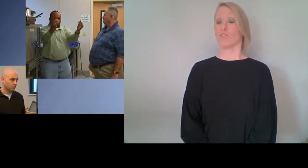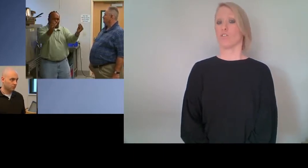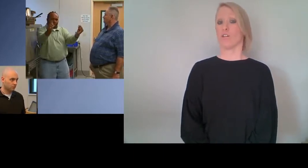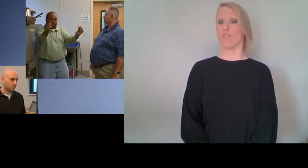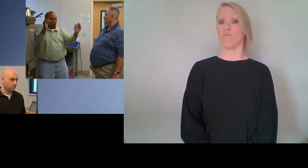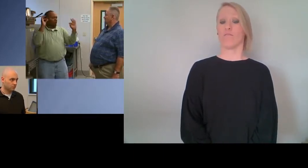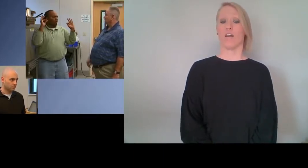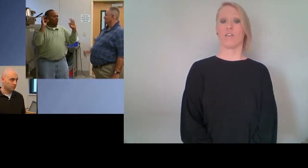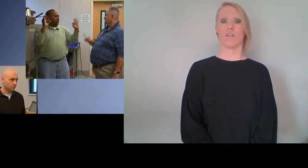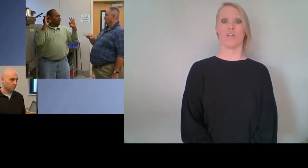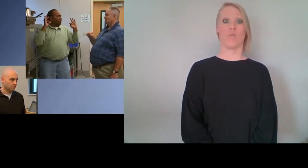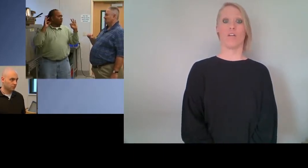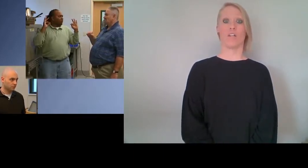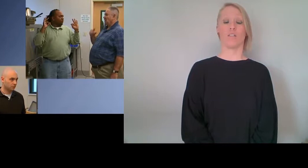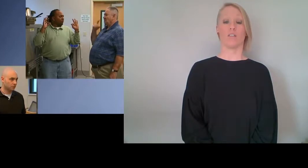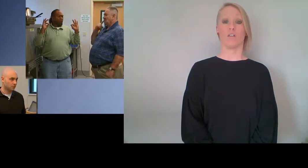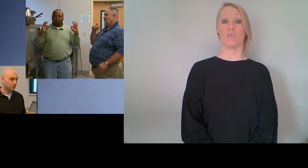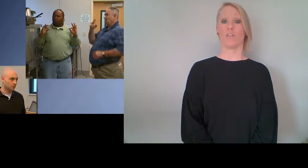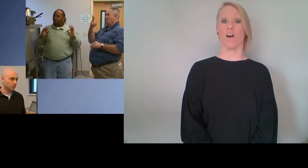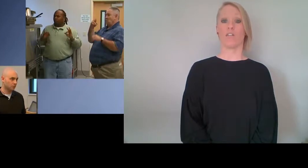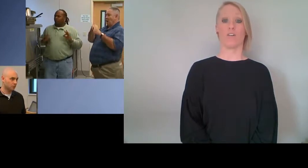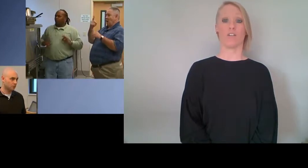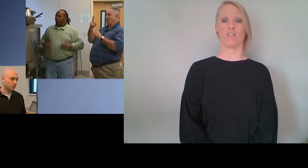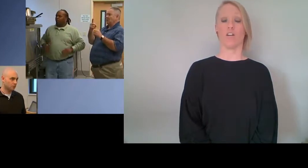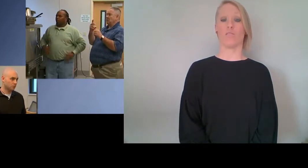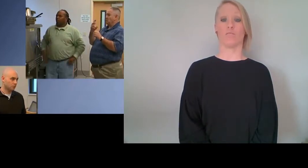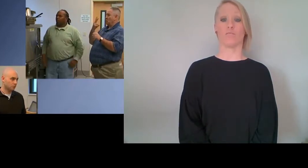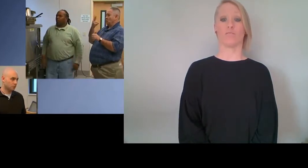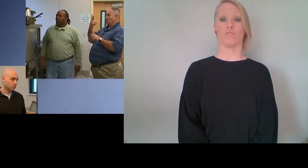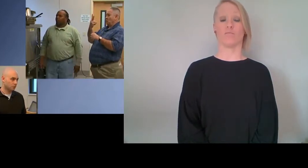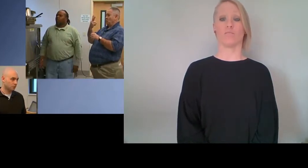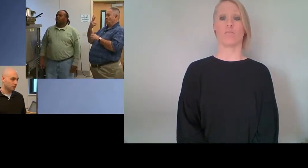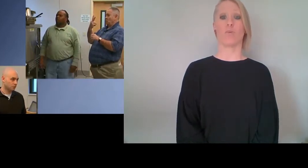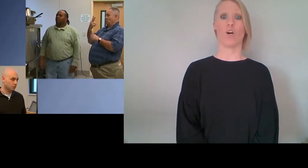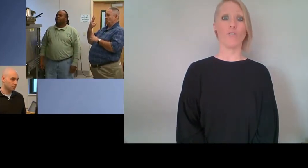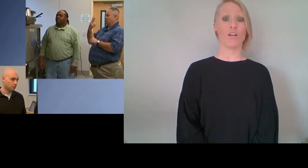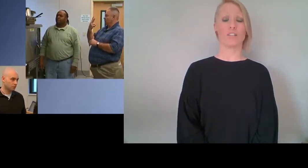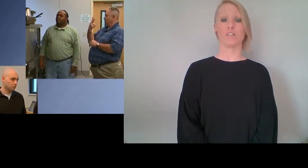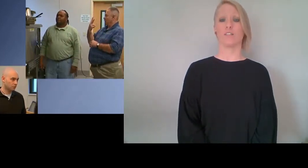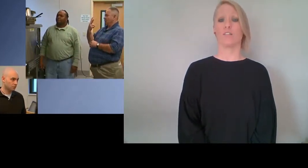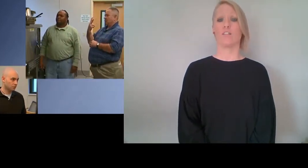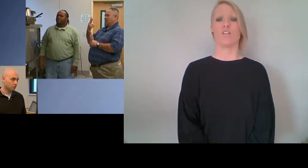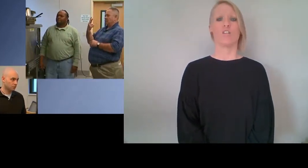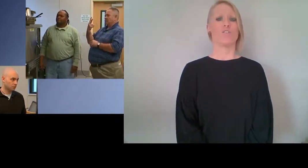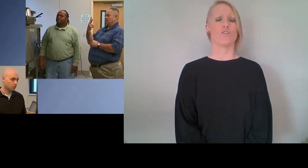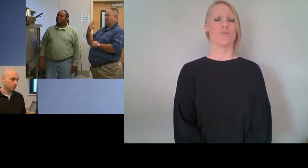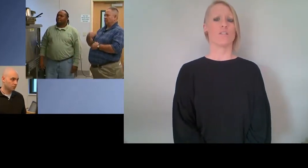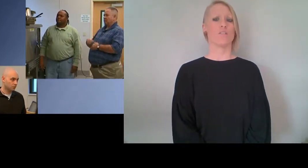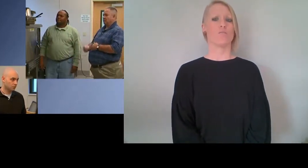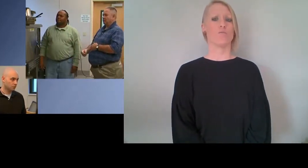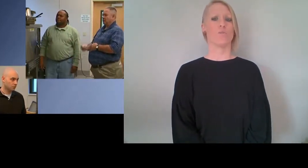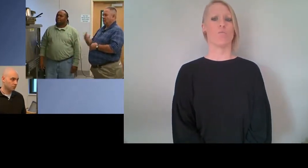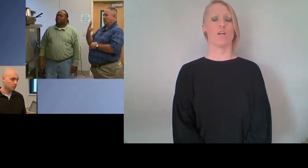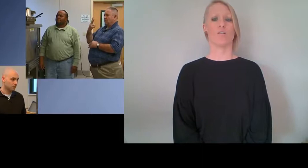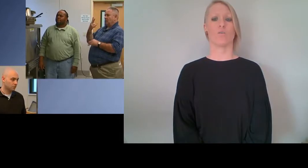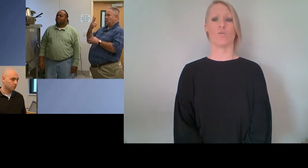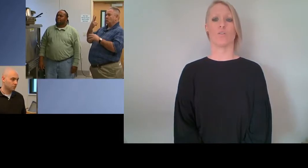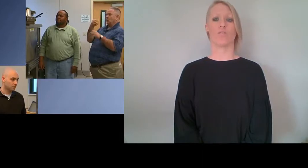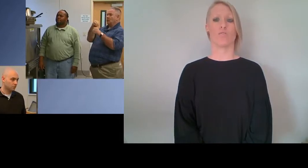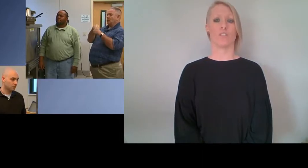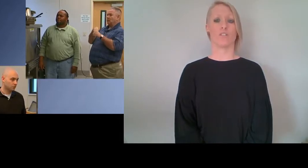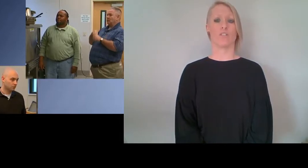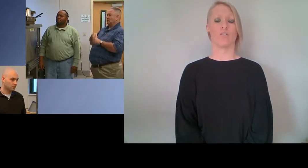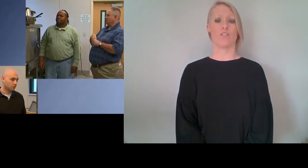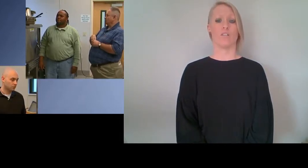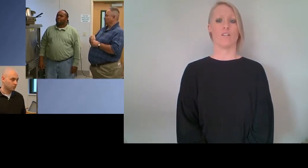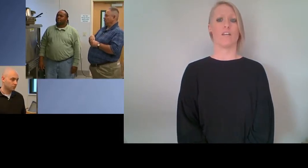to the cooling shelf, and then in the morning it'll be thawed and ready to go. Perfect. So is the 2-in-1 cooler